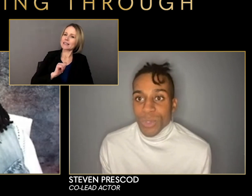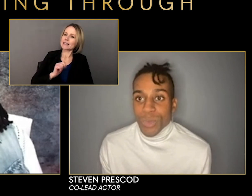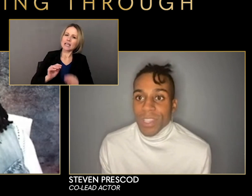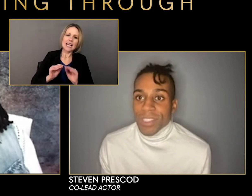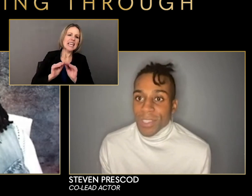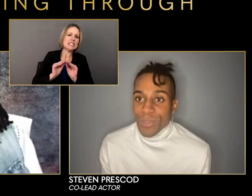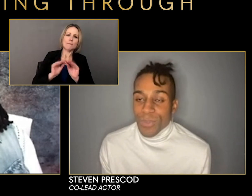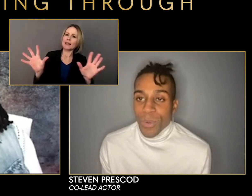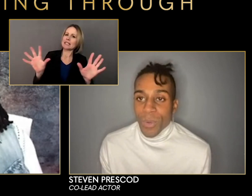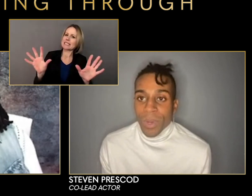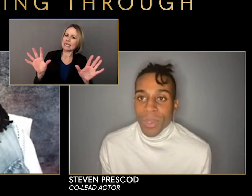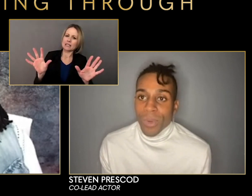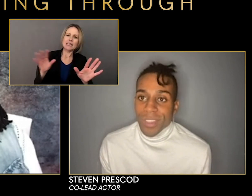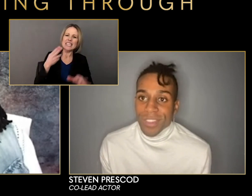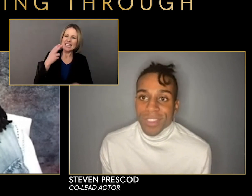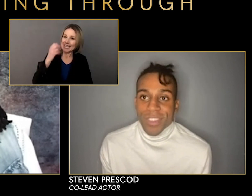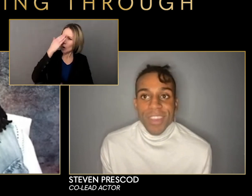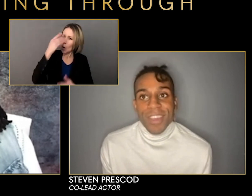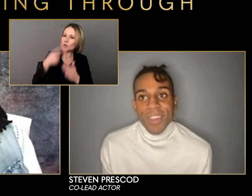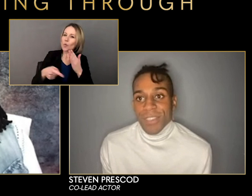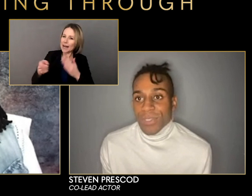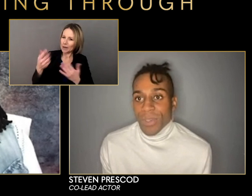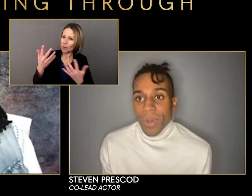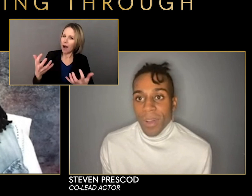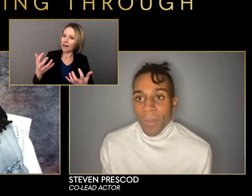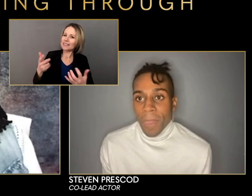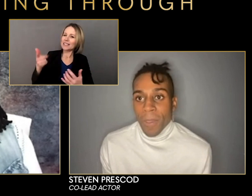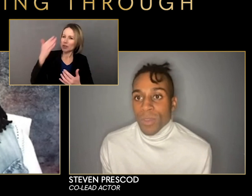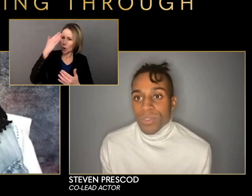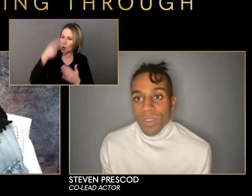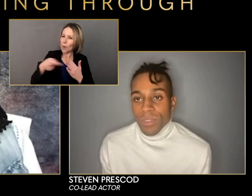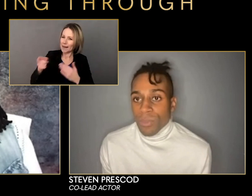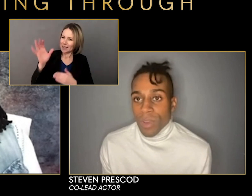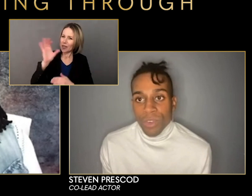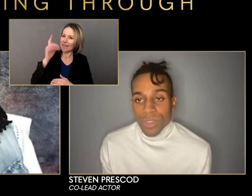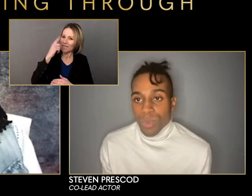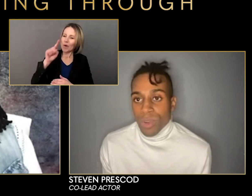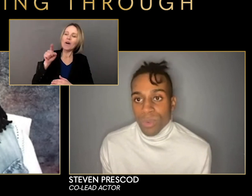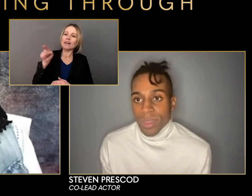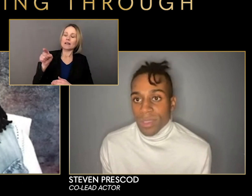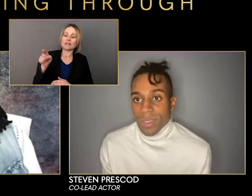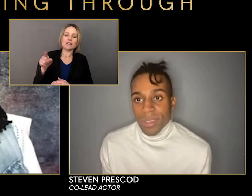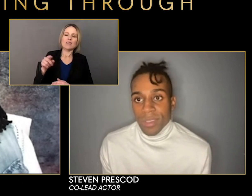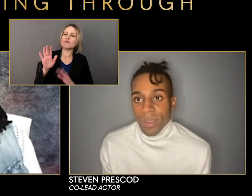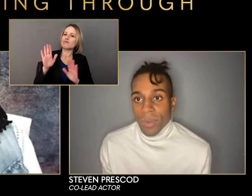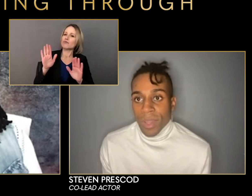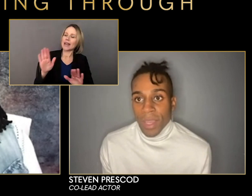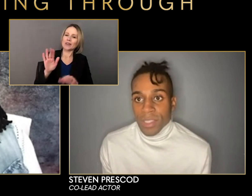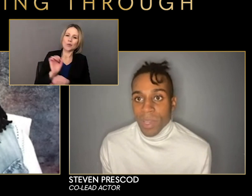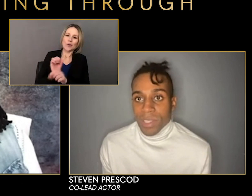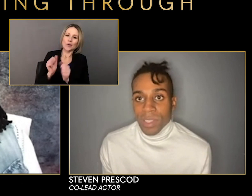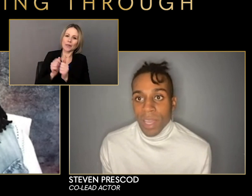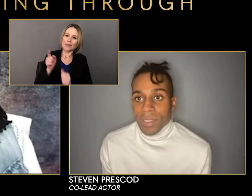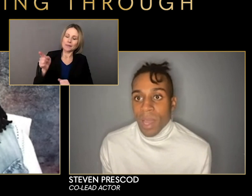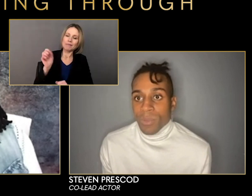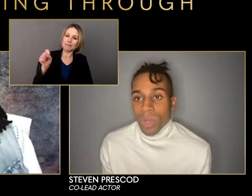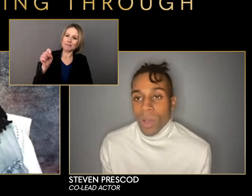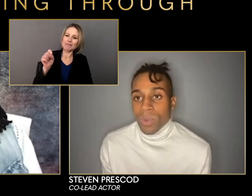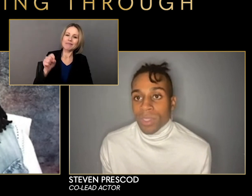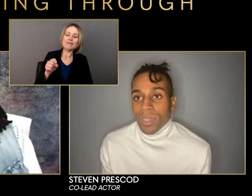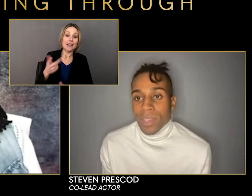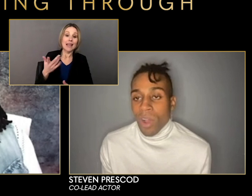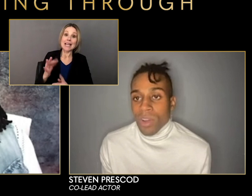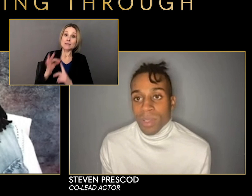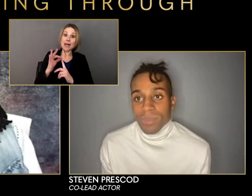explicit. He knows what he's looking for, what he wants. So he was very, very great to work with, and especially like times